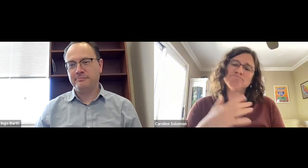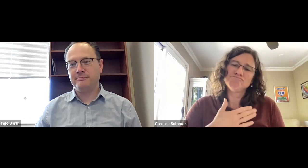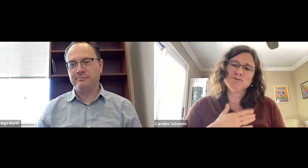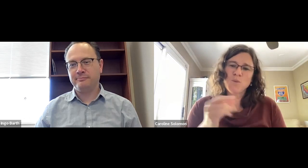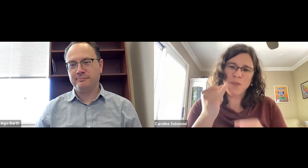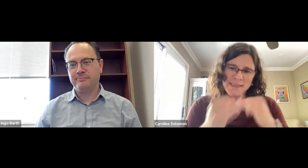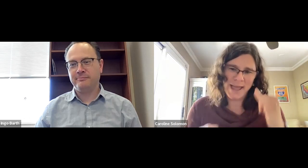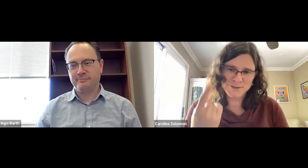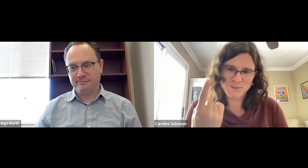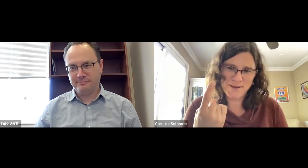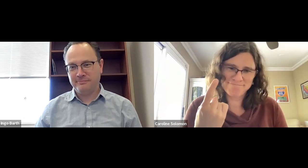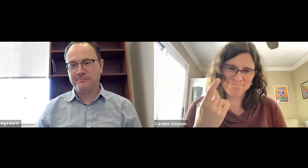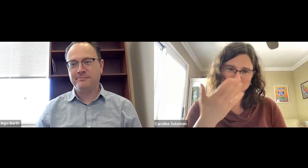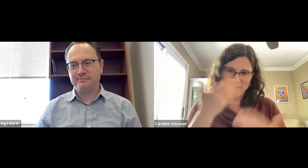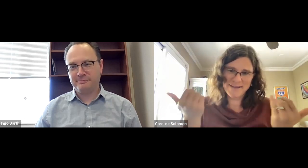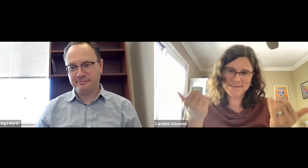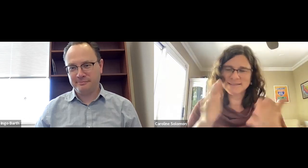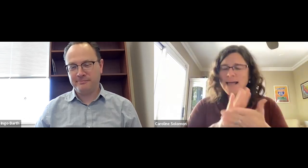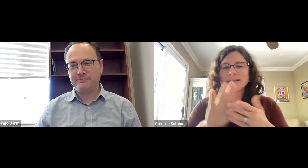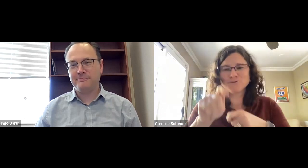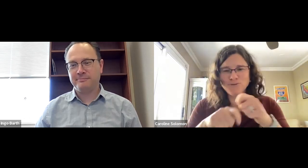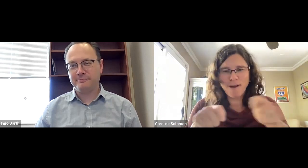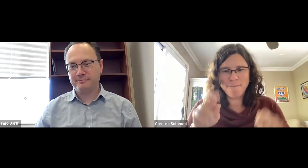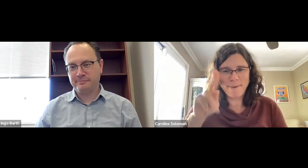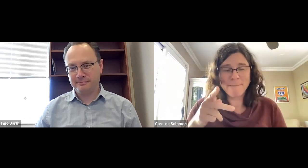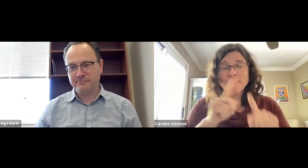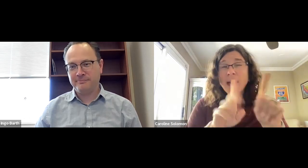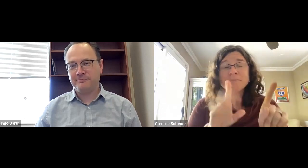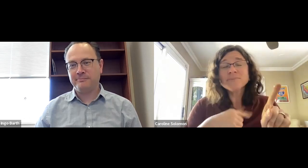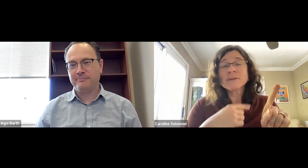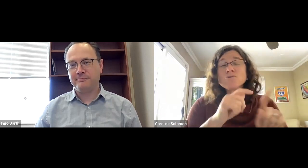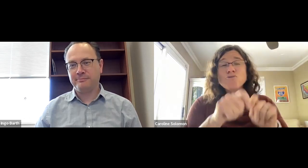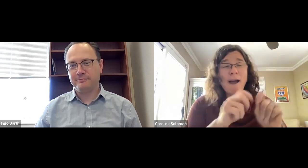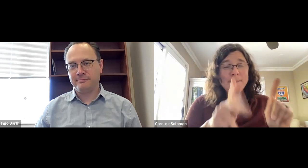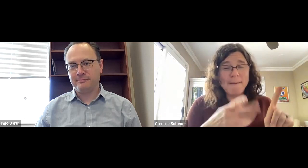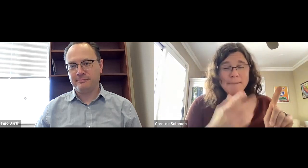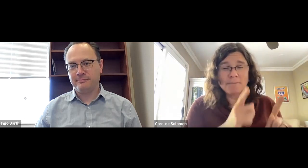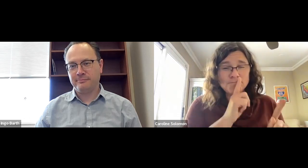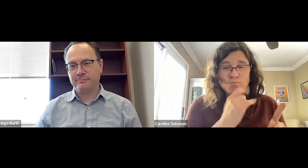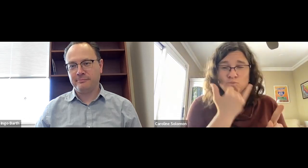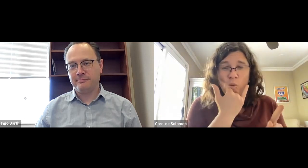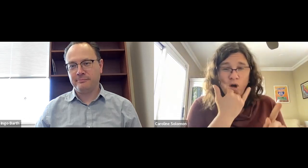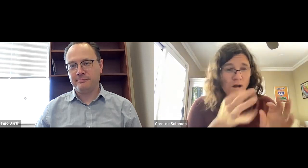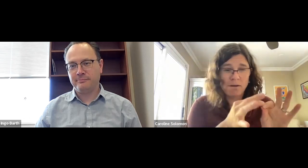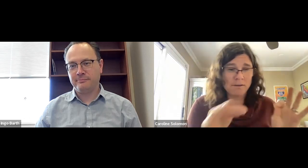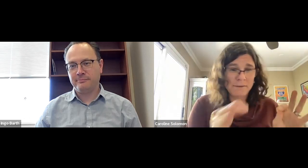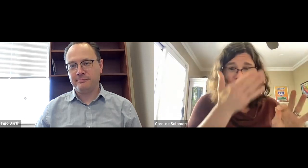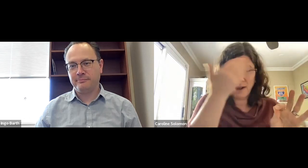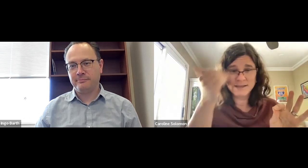Ingo has to leave to go back home. So this is our final roundtable, and we will be wrapping up our discussion. Maybe wrapping up